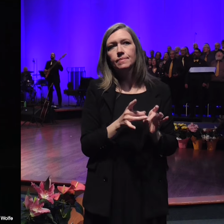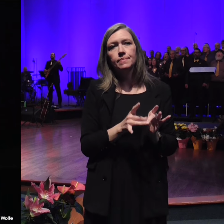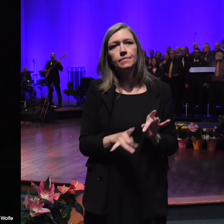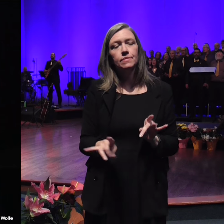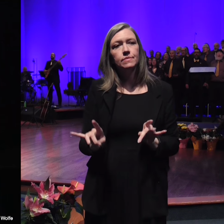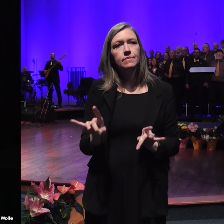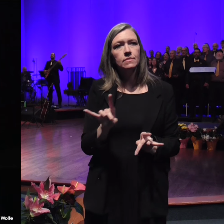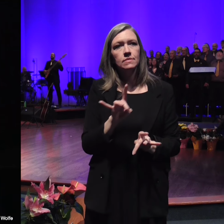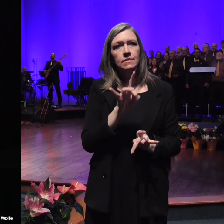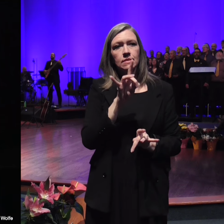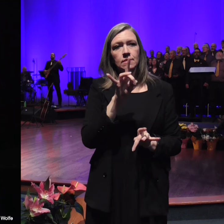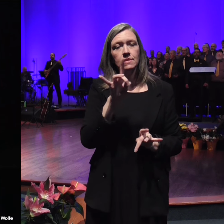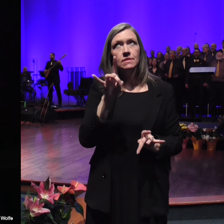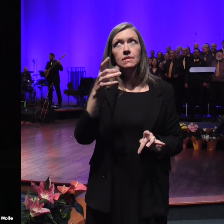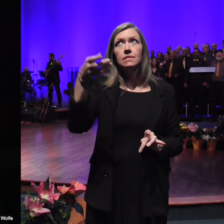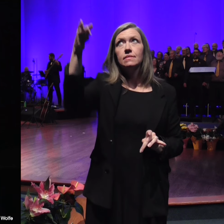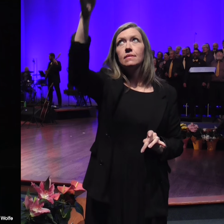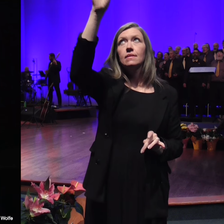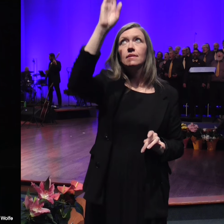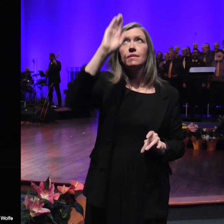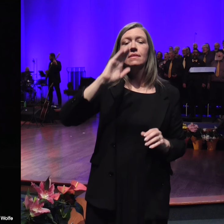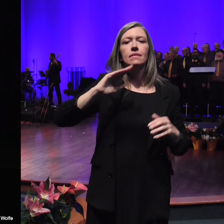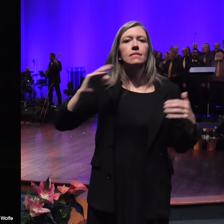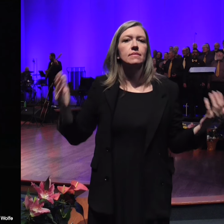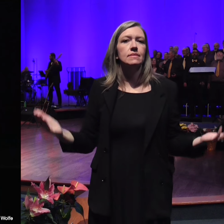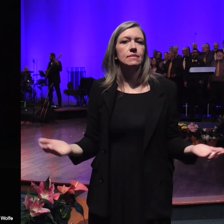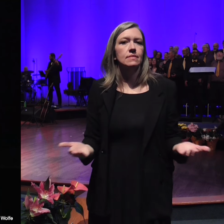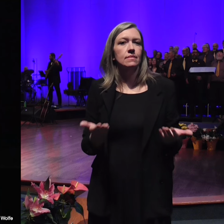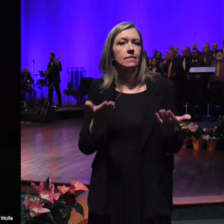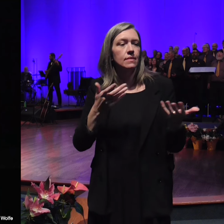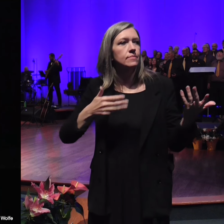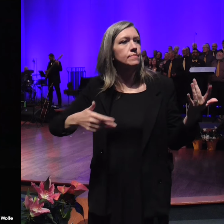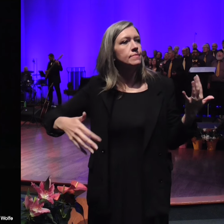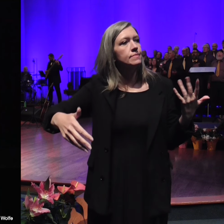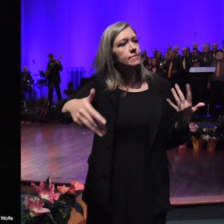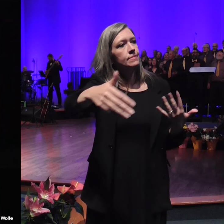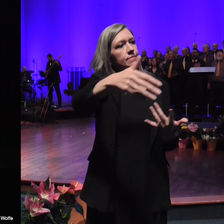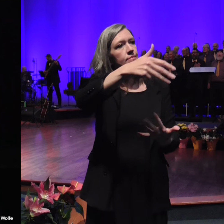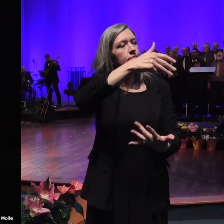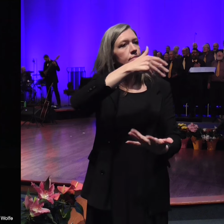Surely the presence of God is in this